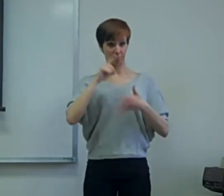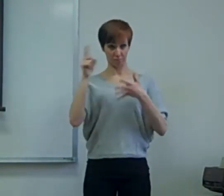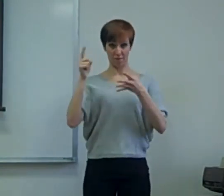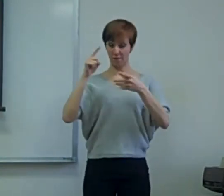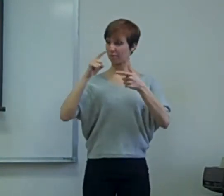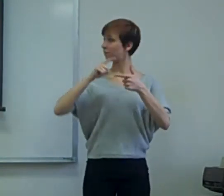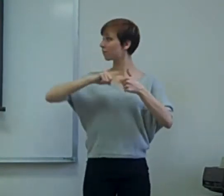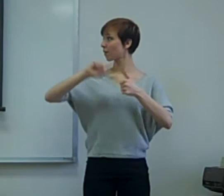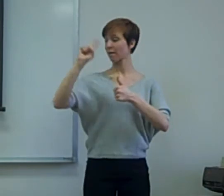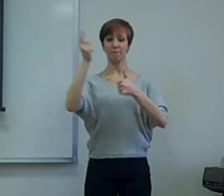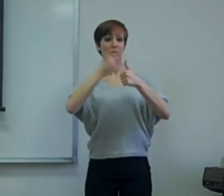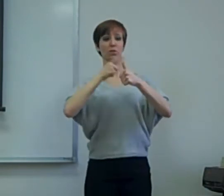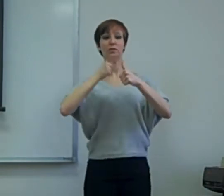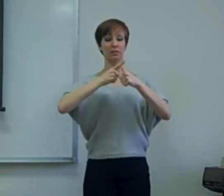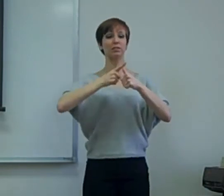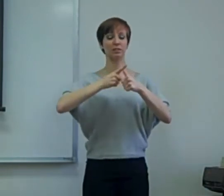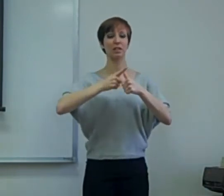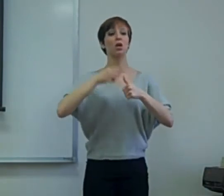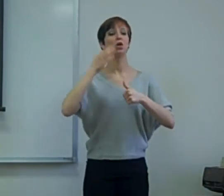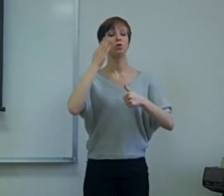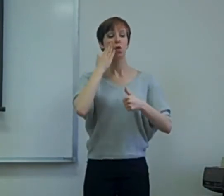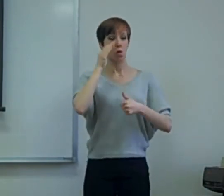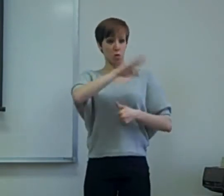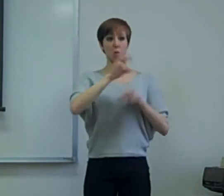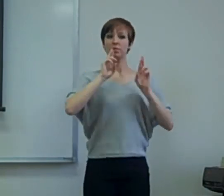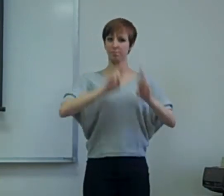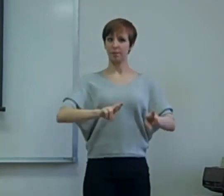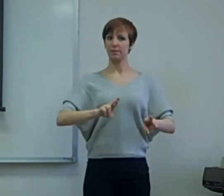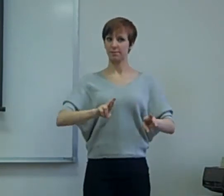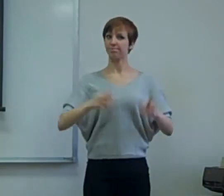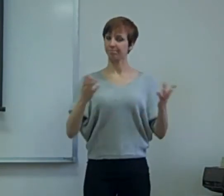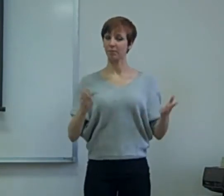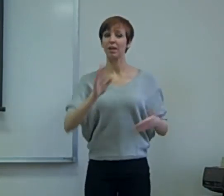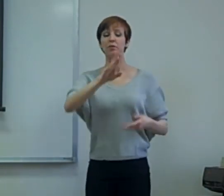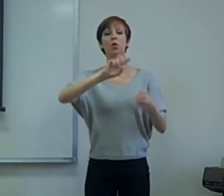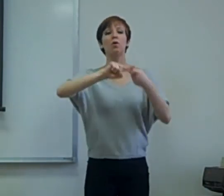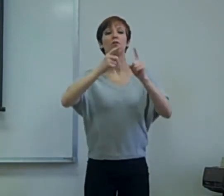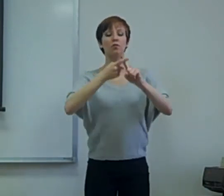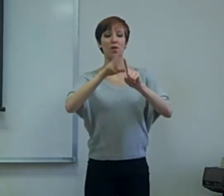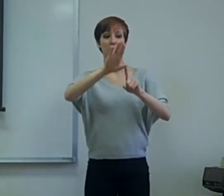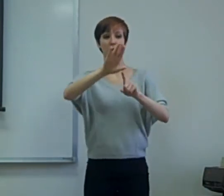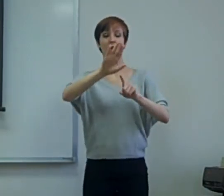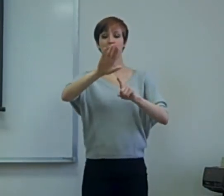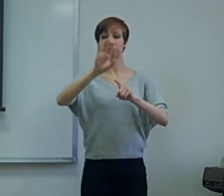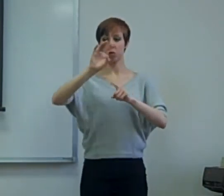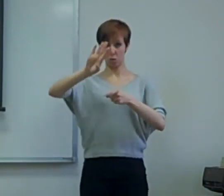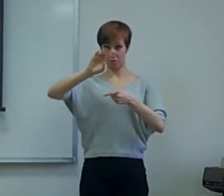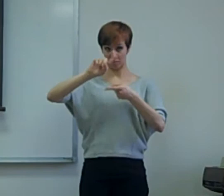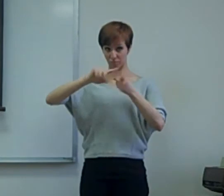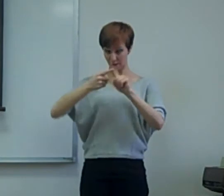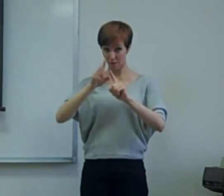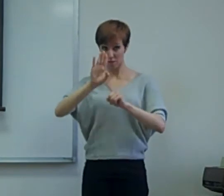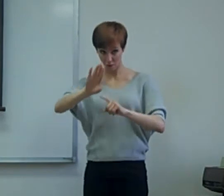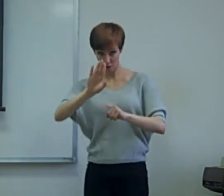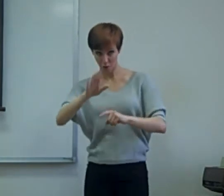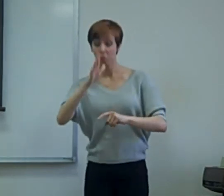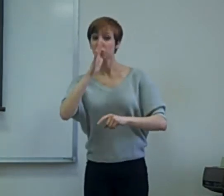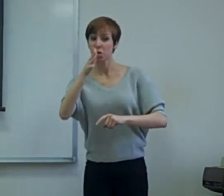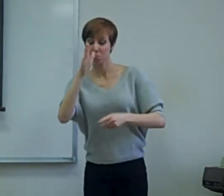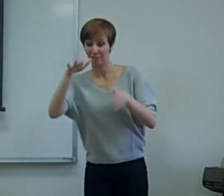this is your friend whose grandma just died, and your grandma died very recently, and your grandma was the light of